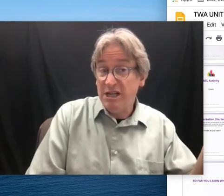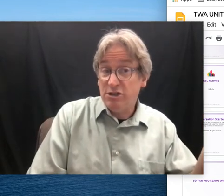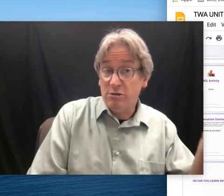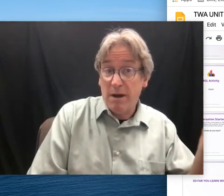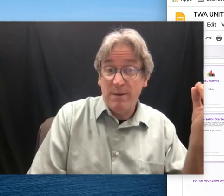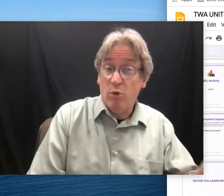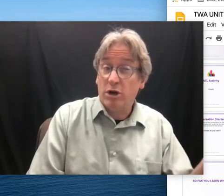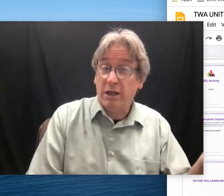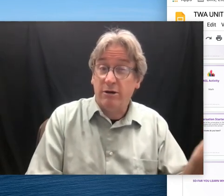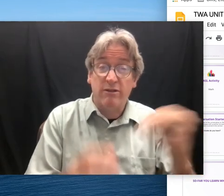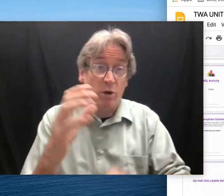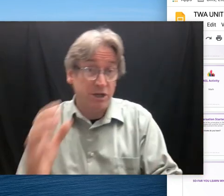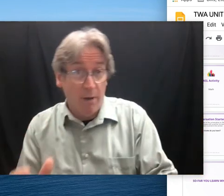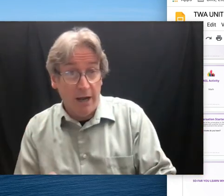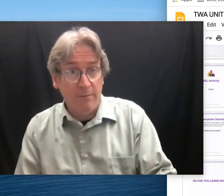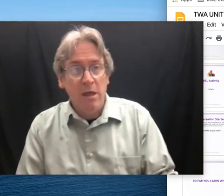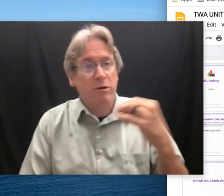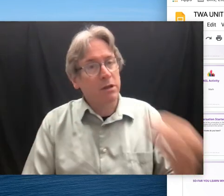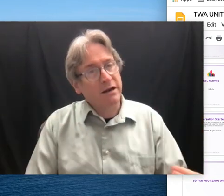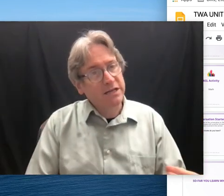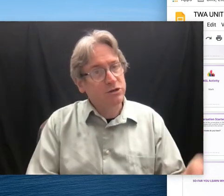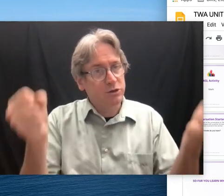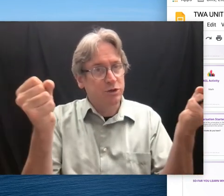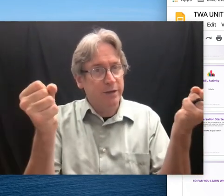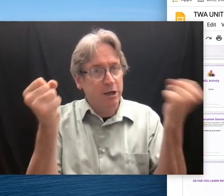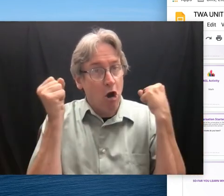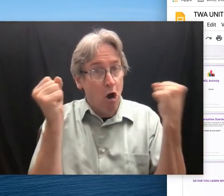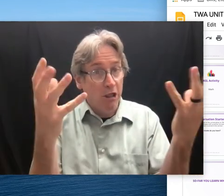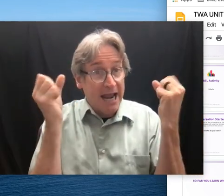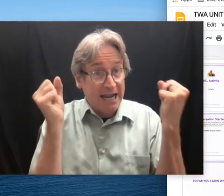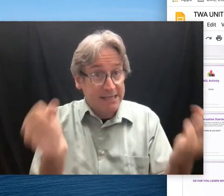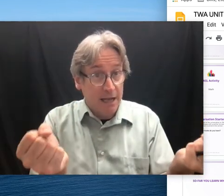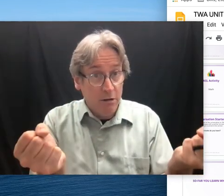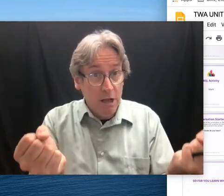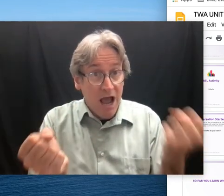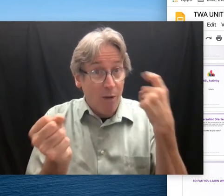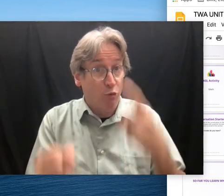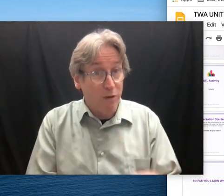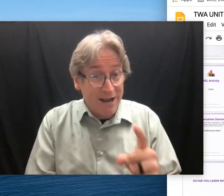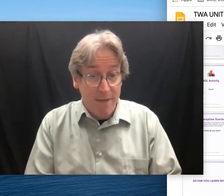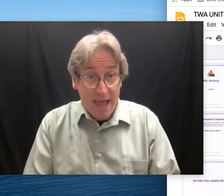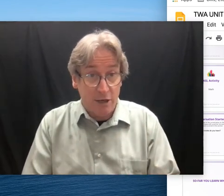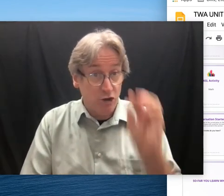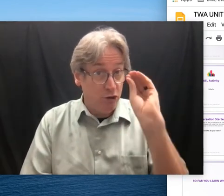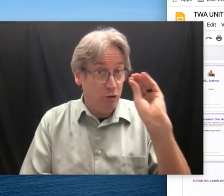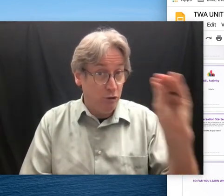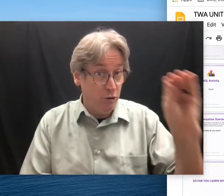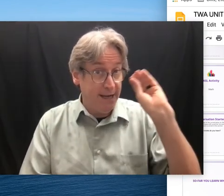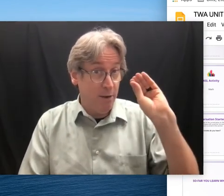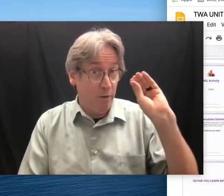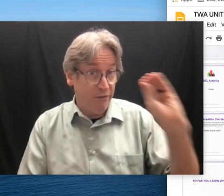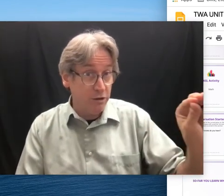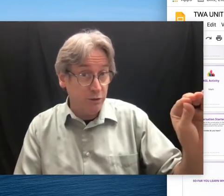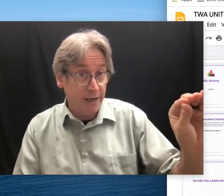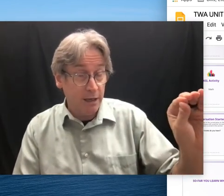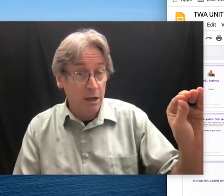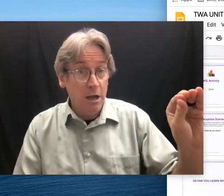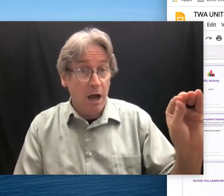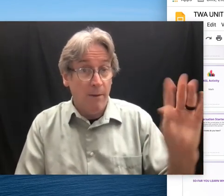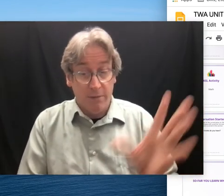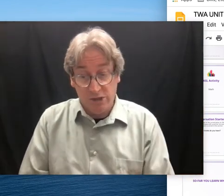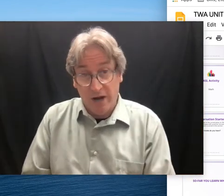another teacher might be more clear than watching mine. There are a lot of teachers who are doing all in ASL. I will recommend looking at what they're